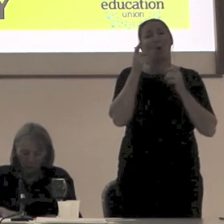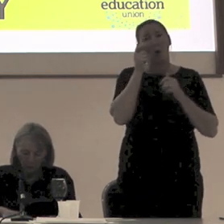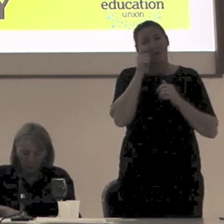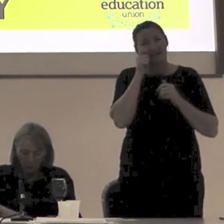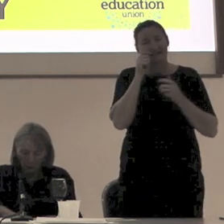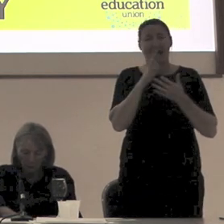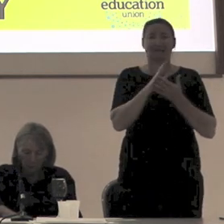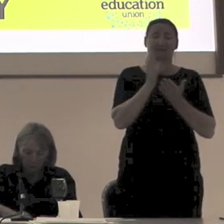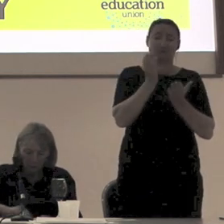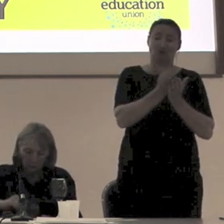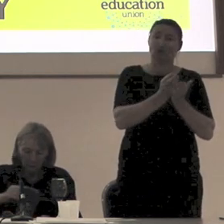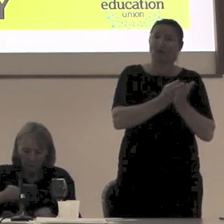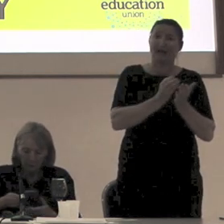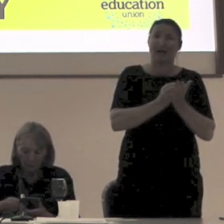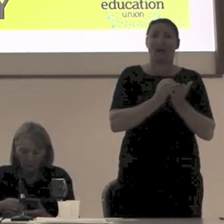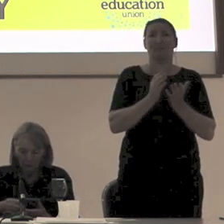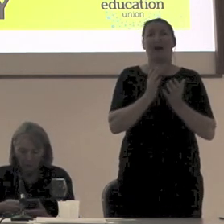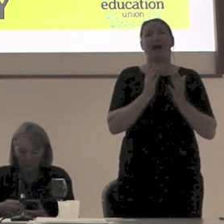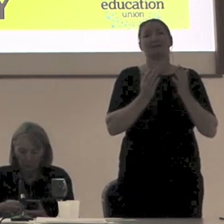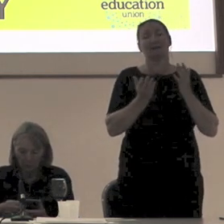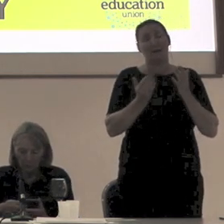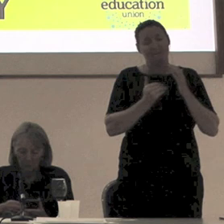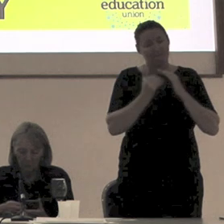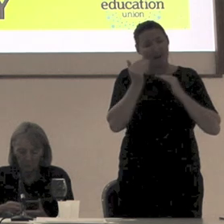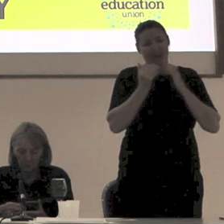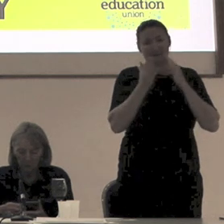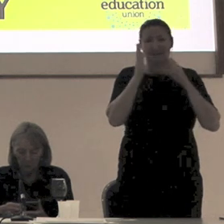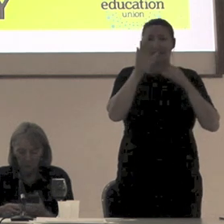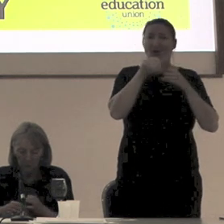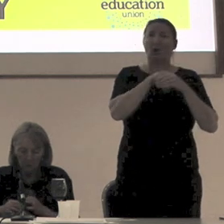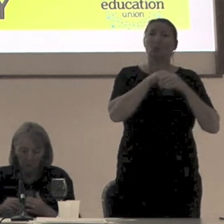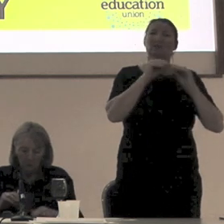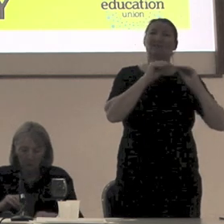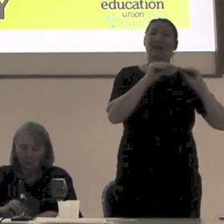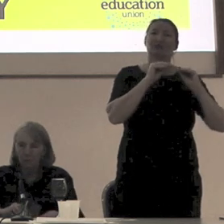build a more inclusive education system in which students